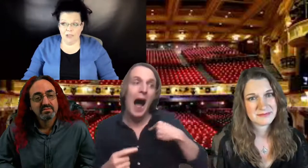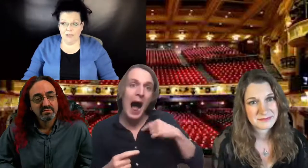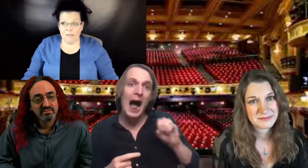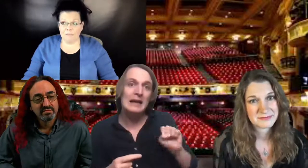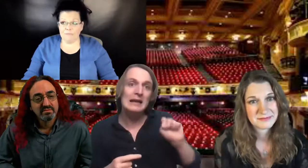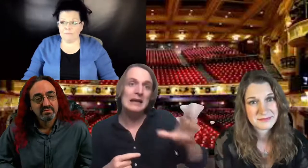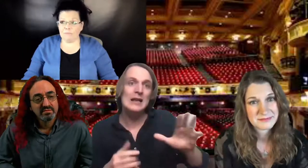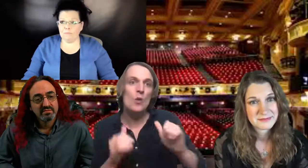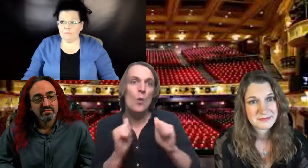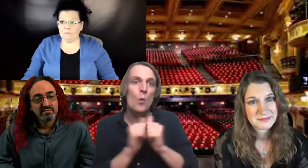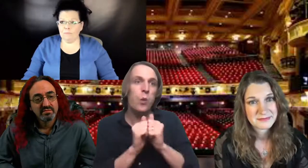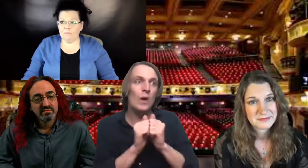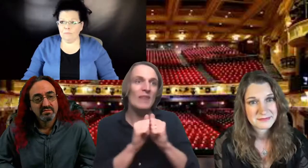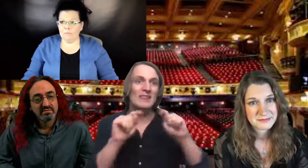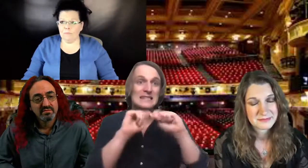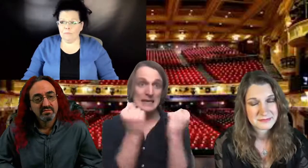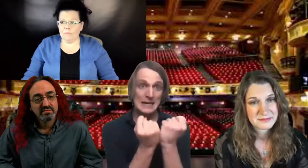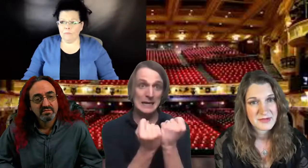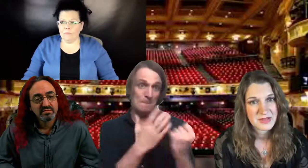same time,